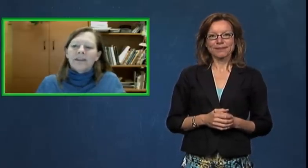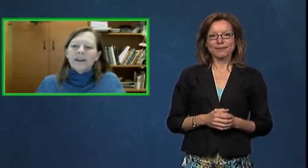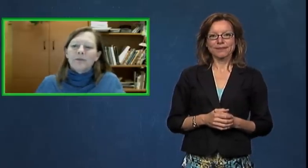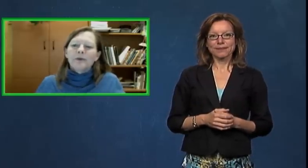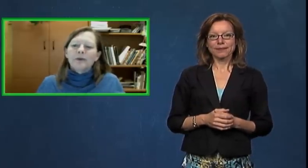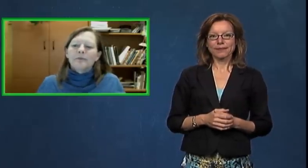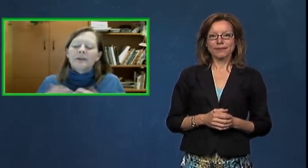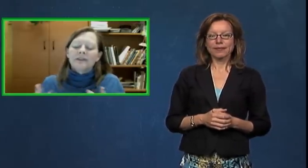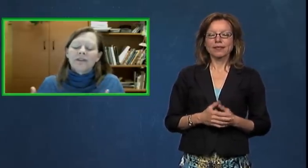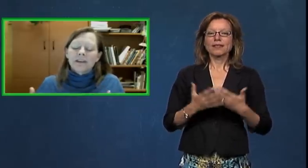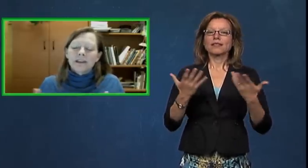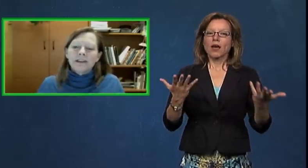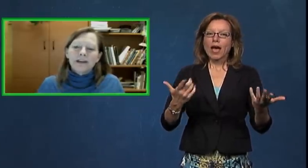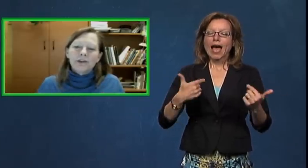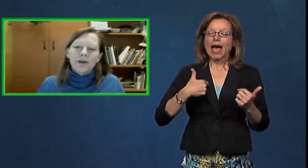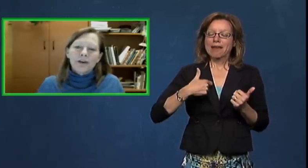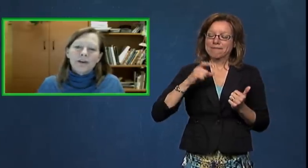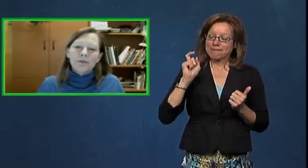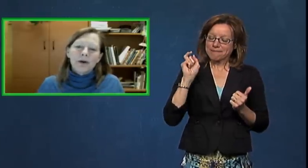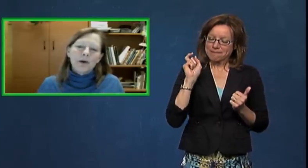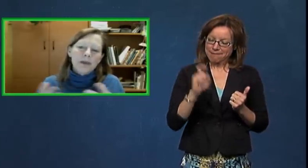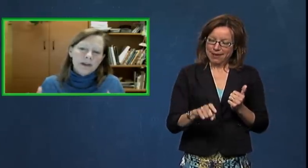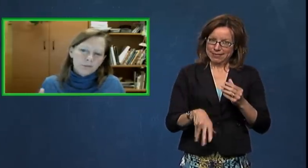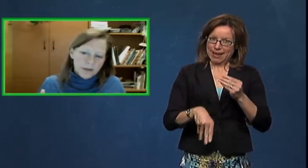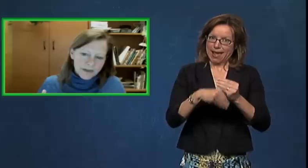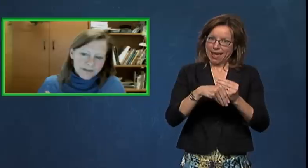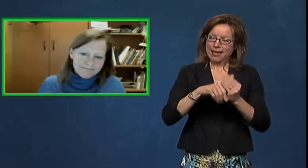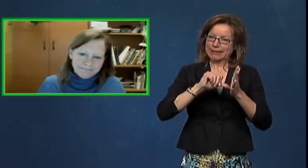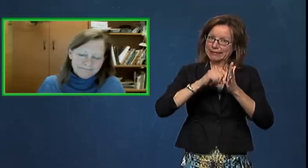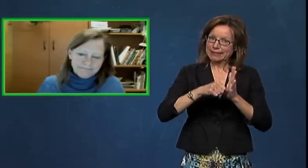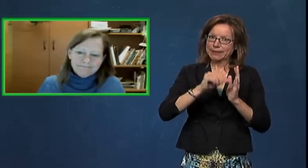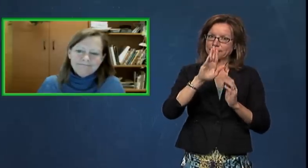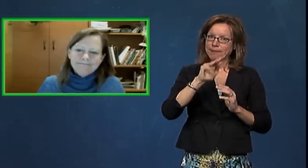I think I'd be remiss if I did not talk about bandwidth.